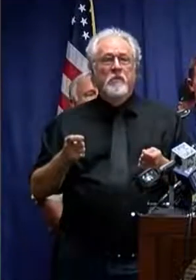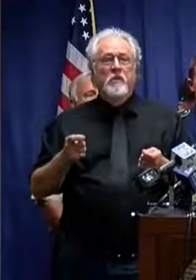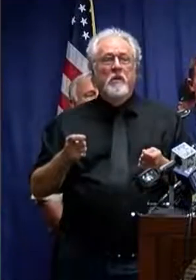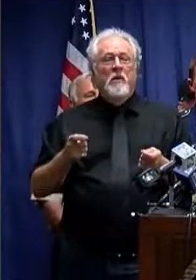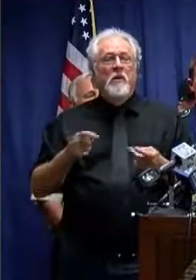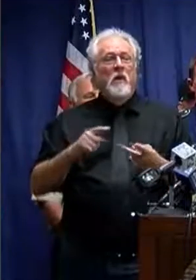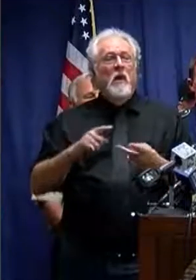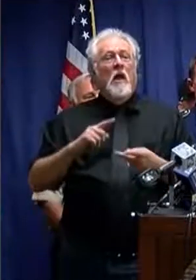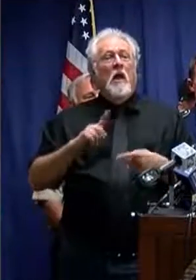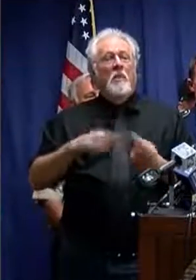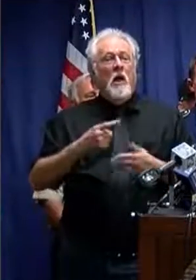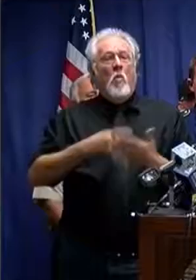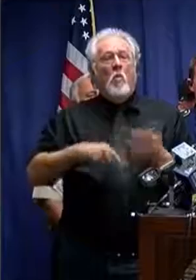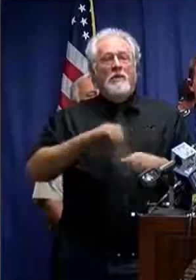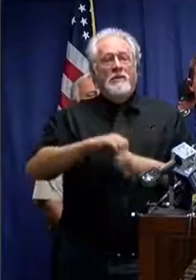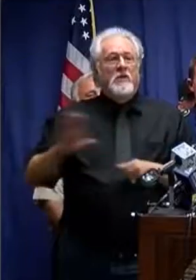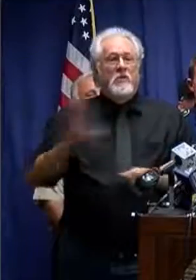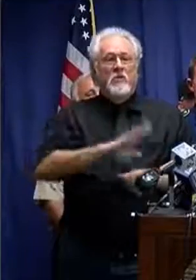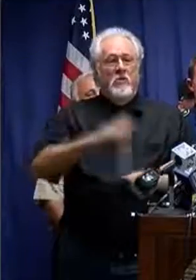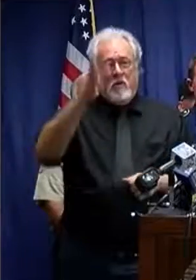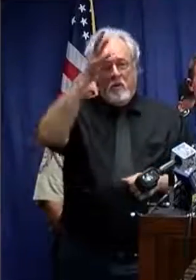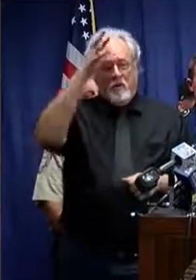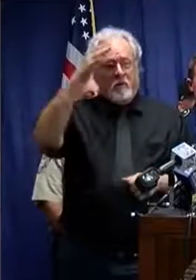as it is about what's in men's hearts.